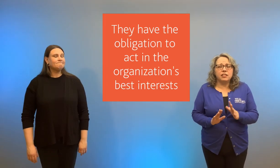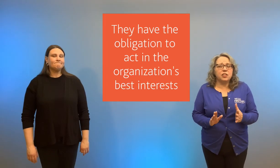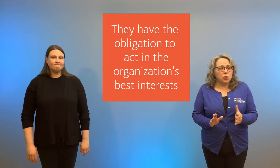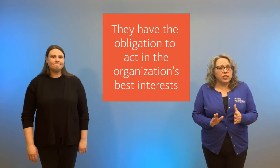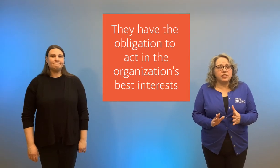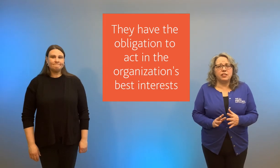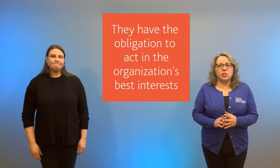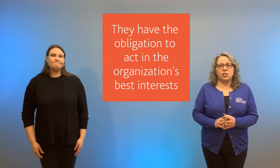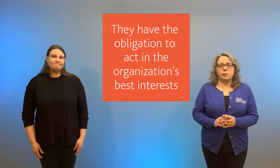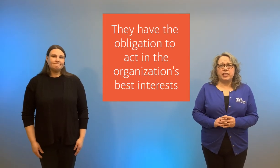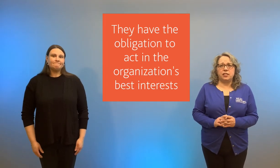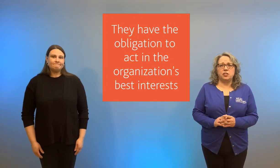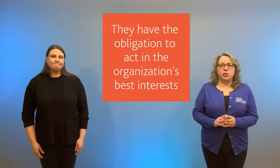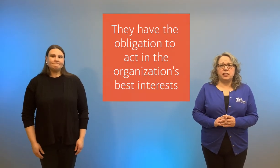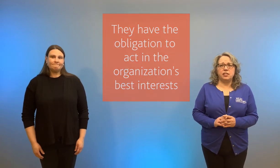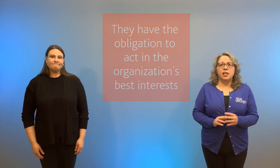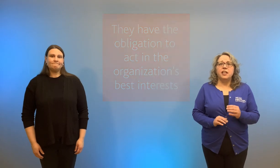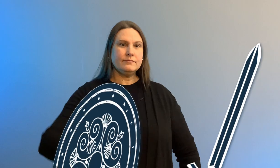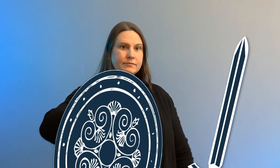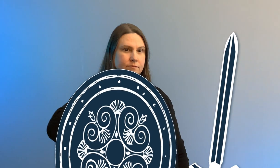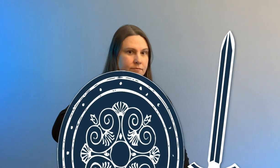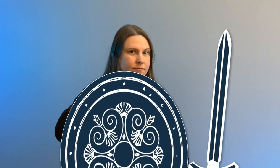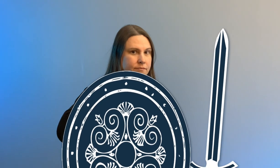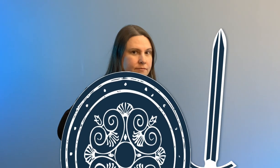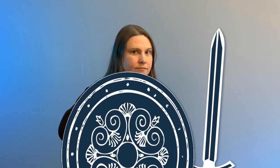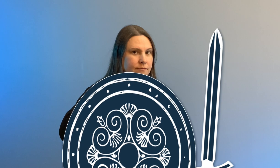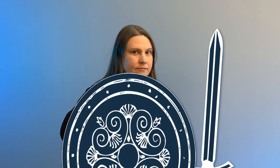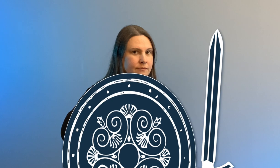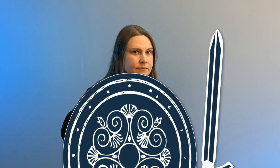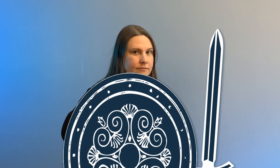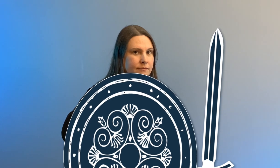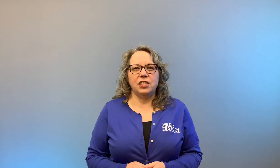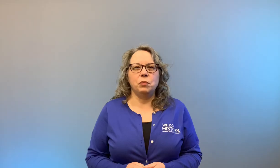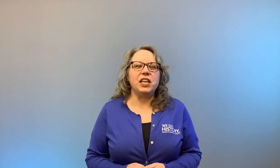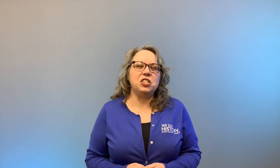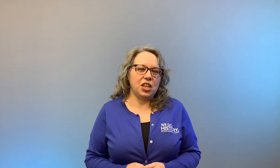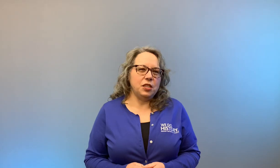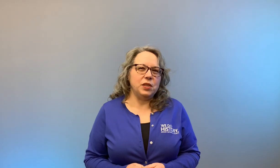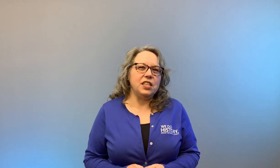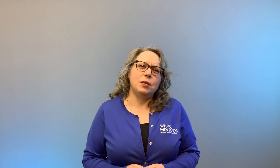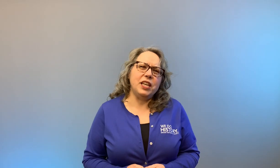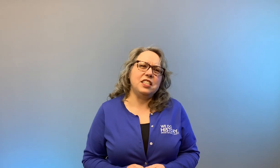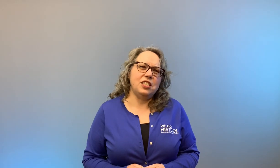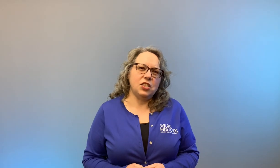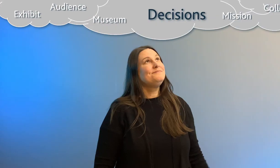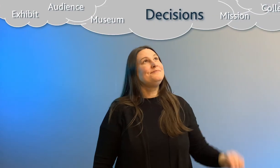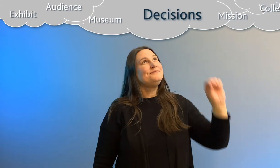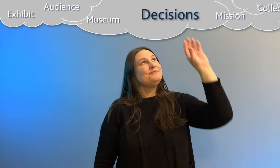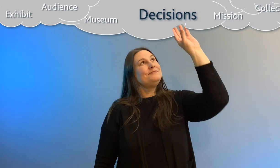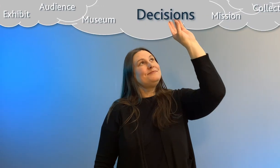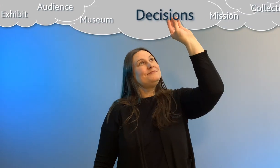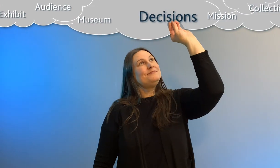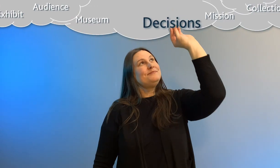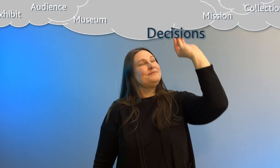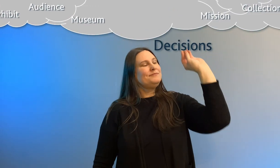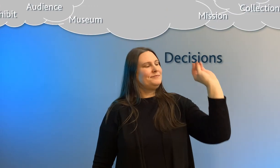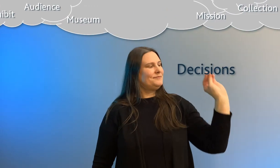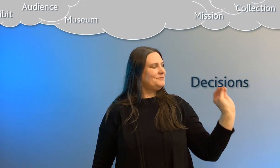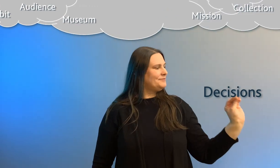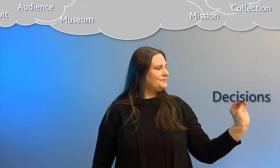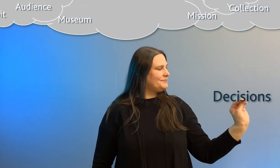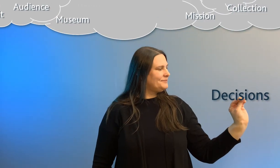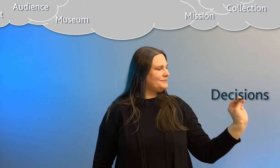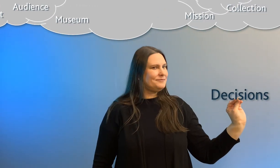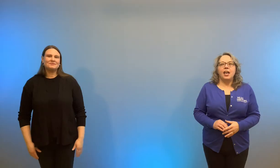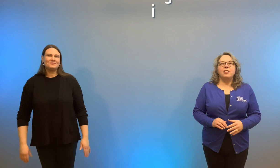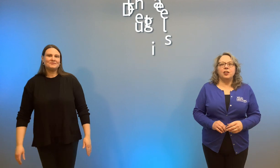to act in the organization's best interest. They're like guardians to use their knowledge and best judgment to make decisions about the museum and its